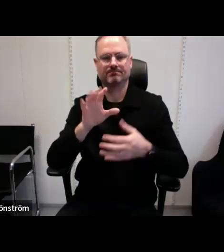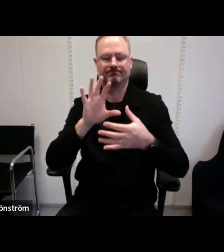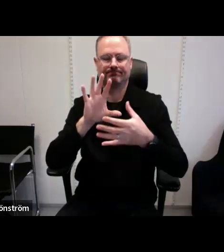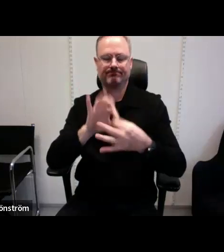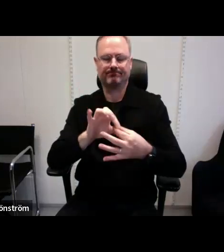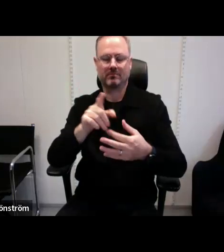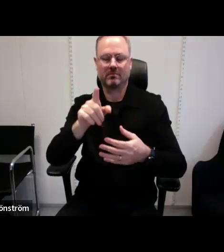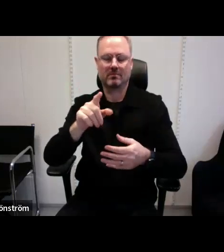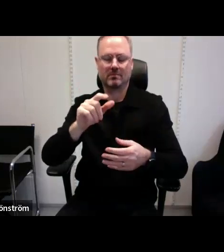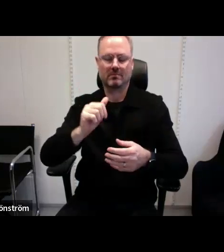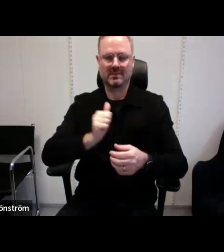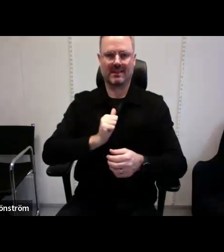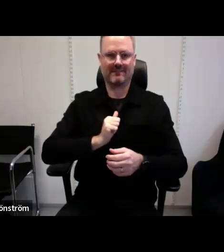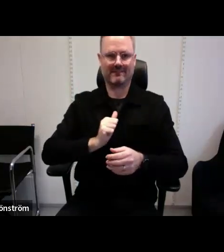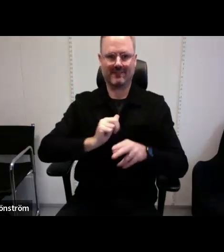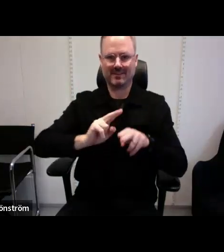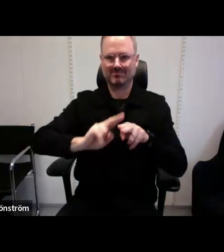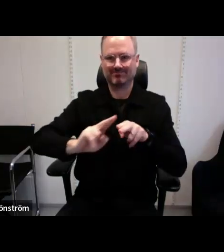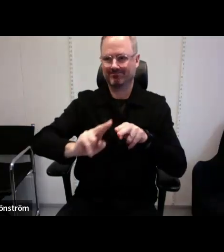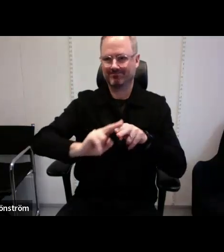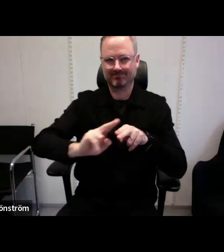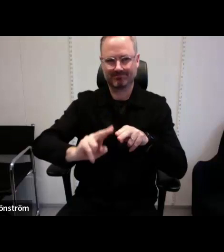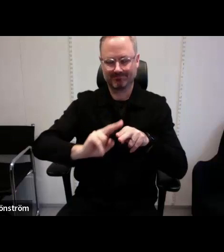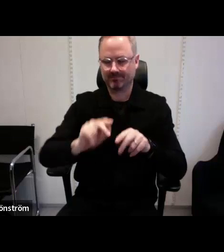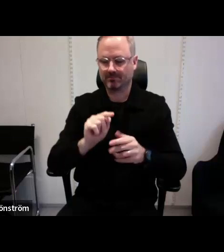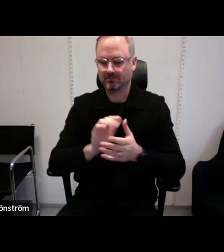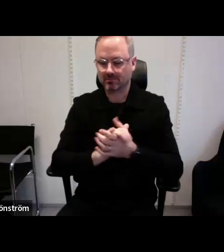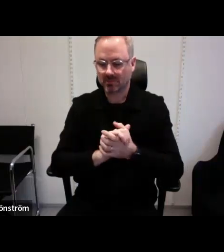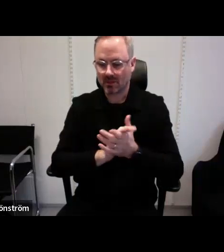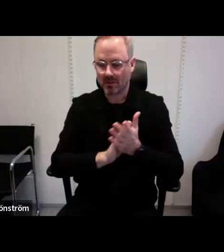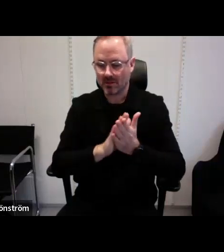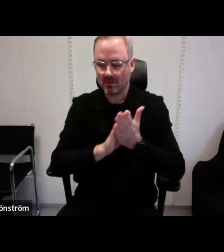questions. I'll only ask you one for the moment. In terms of the